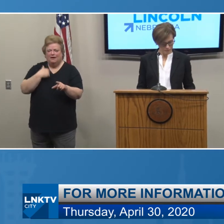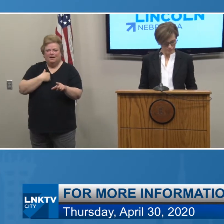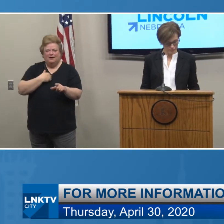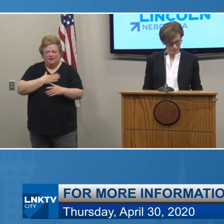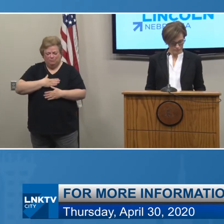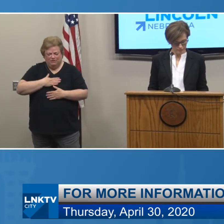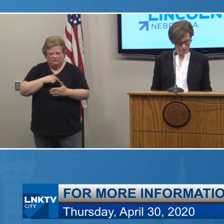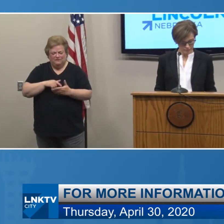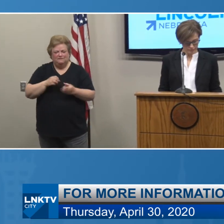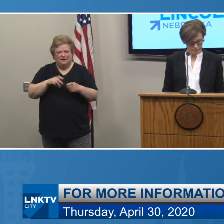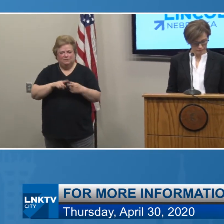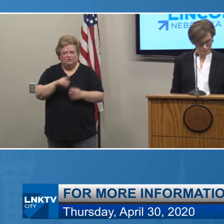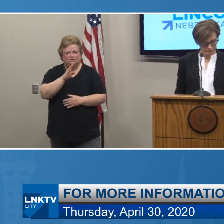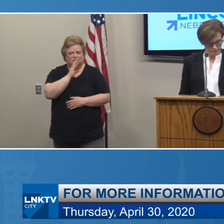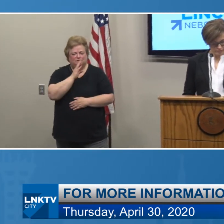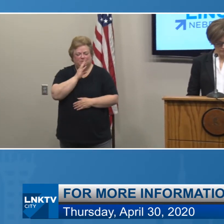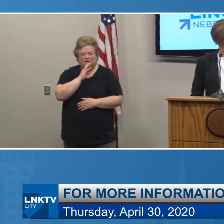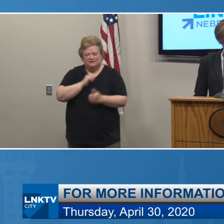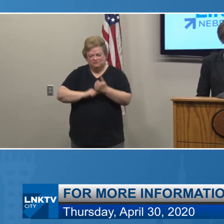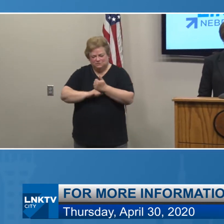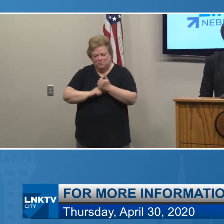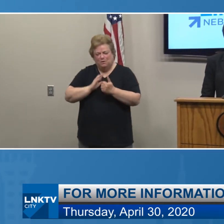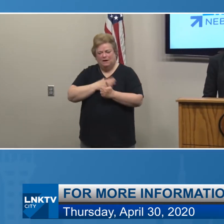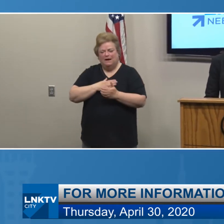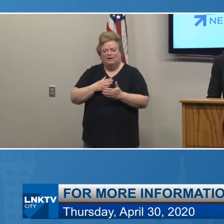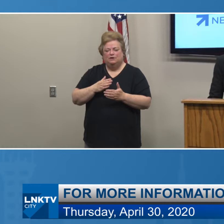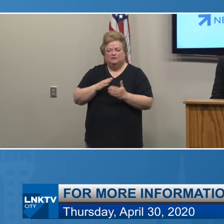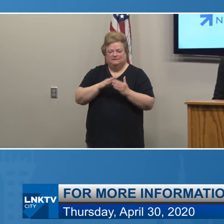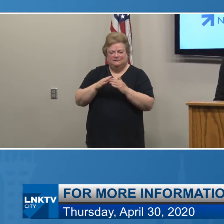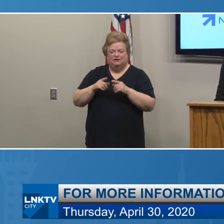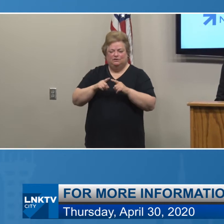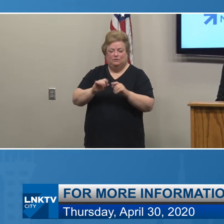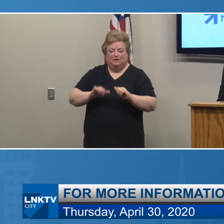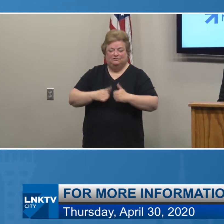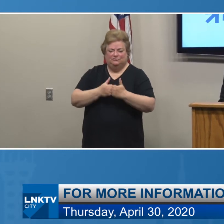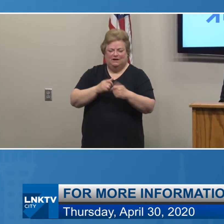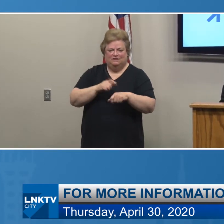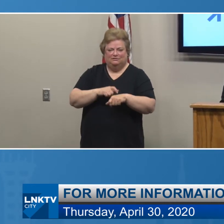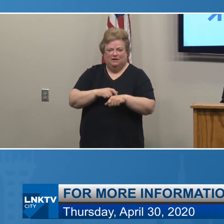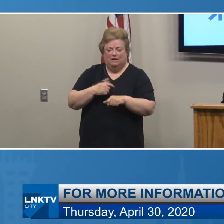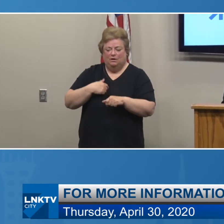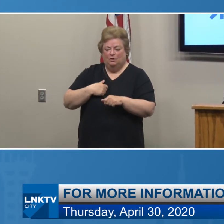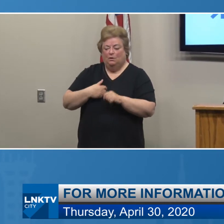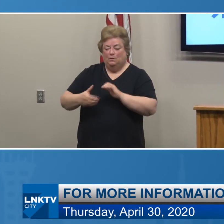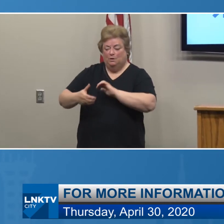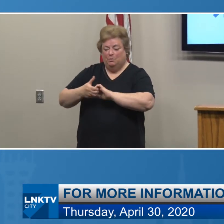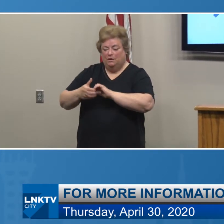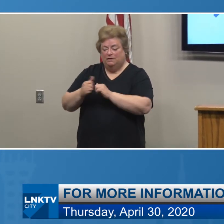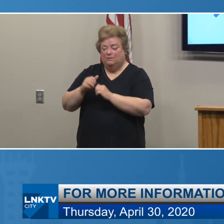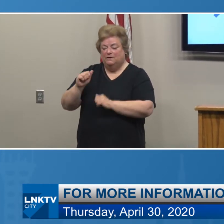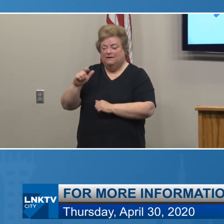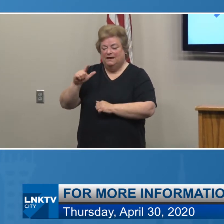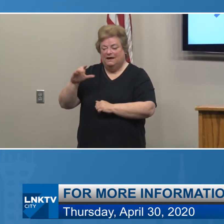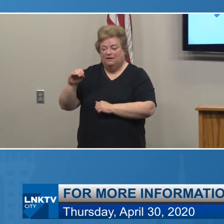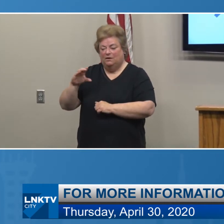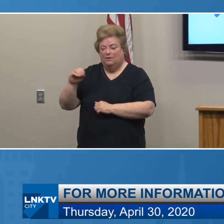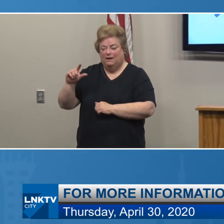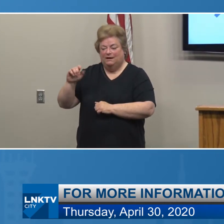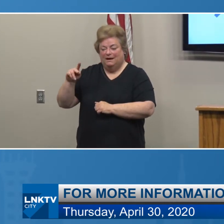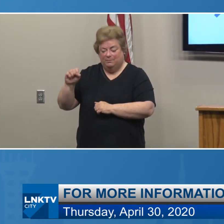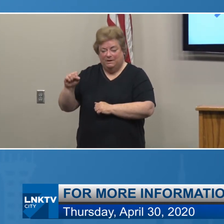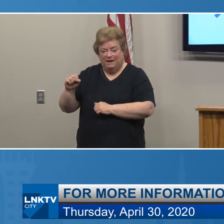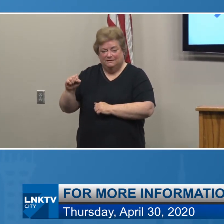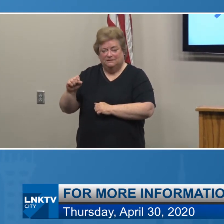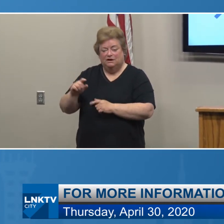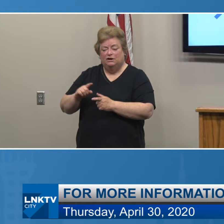speak. In support of our city during these challenging times, the City of Lincoln is partnering with ALLO and LPS in a new push to